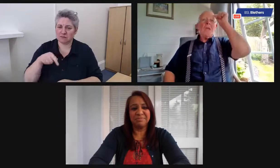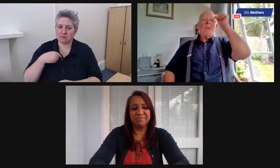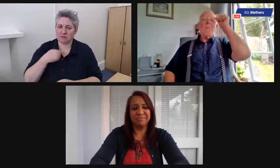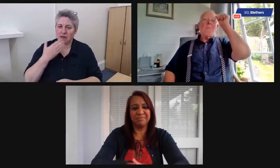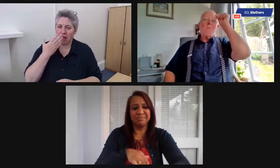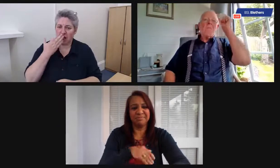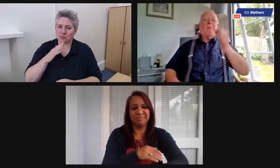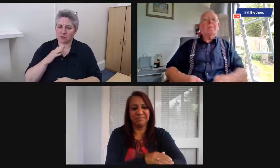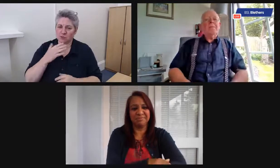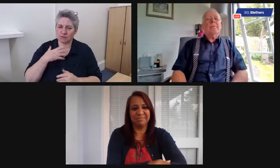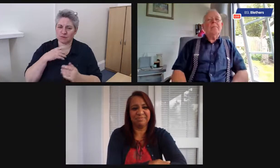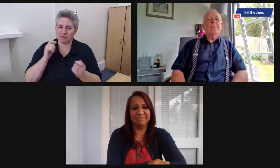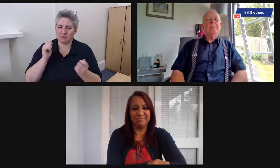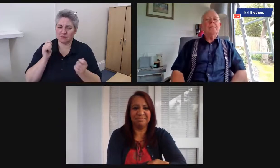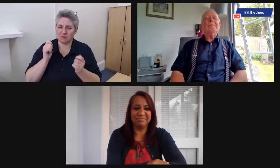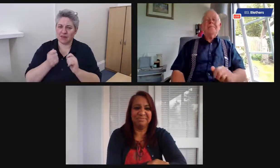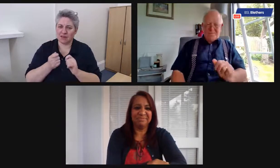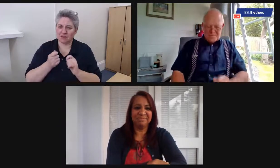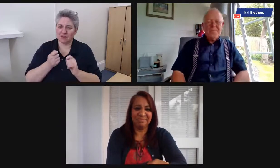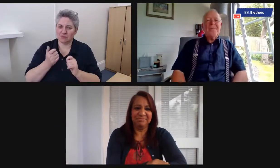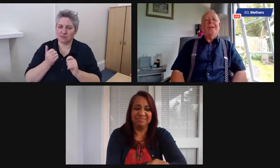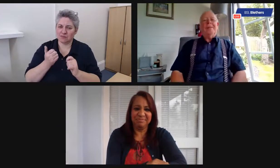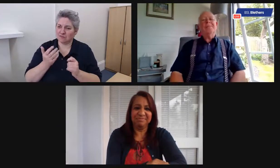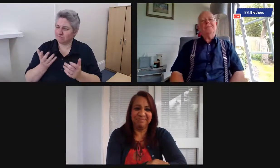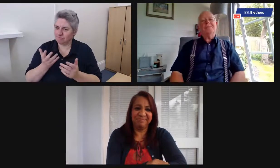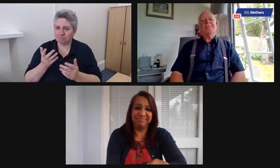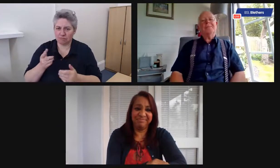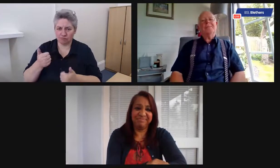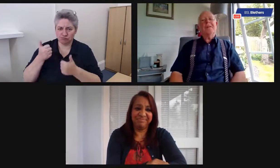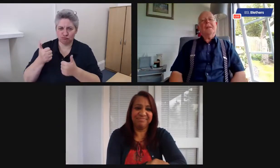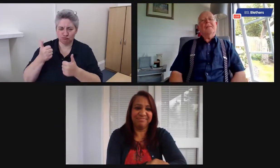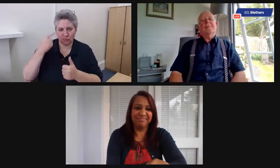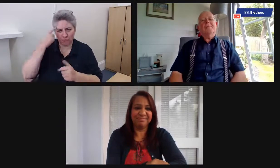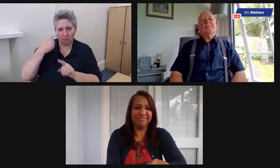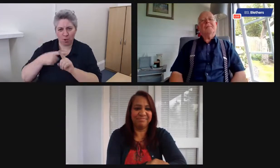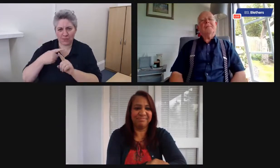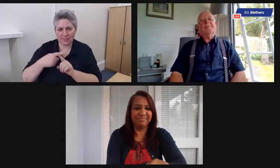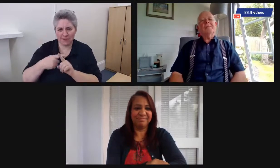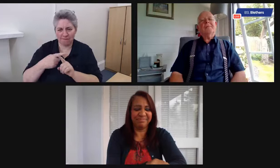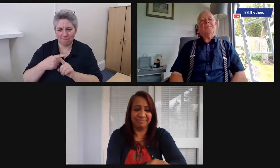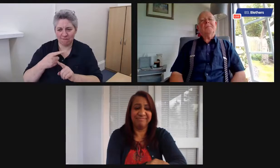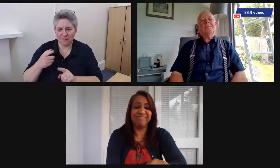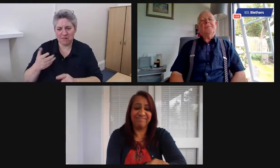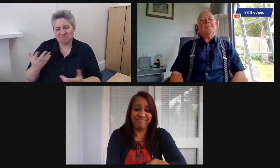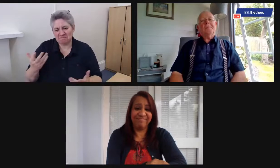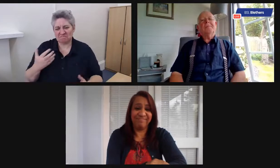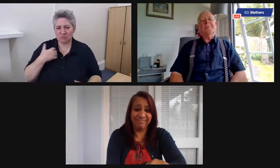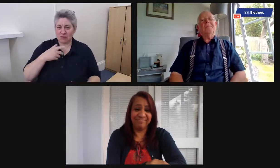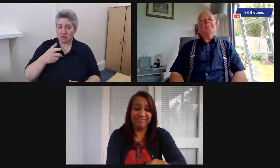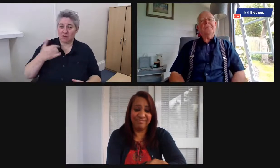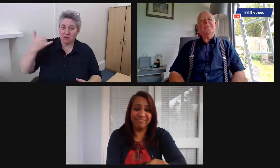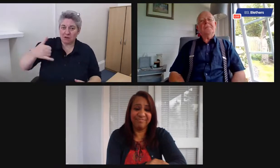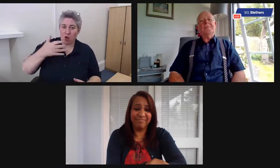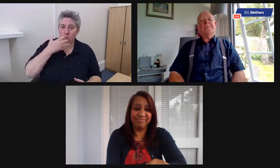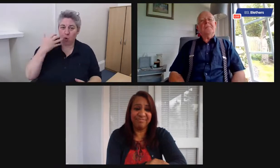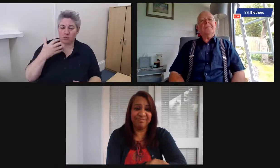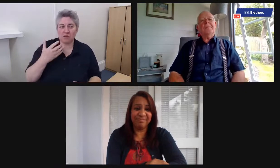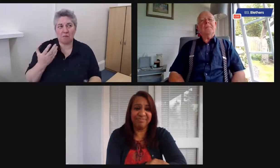that. is lovely. And I think Manjeet was right. It's attitudes. People have to start to look at it and It be is,